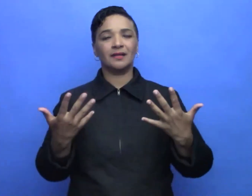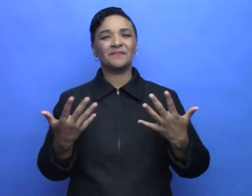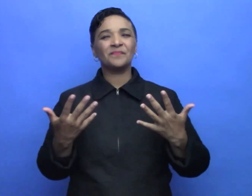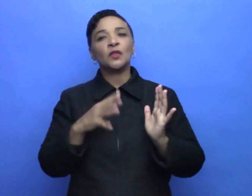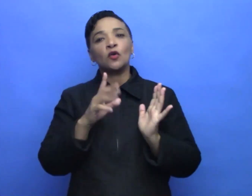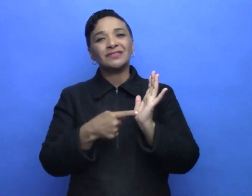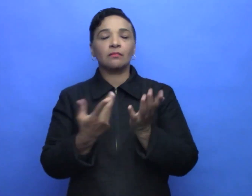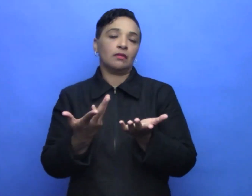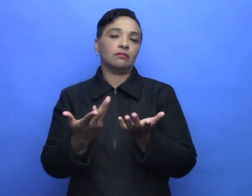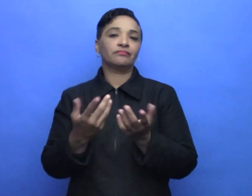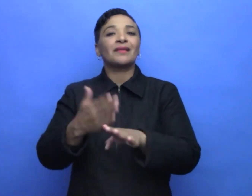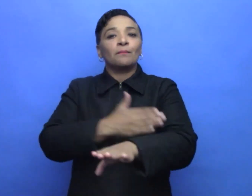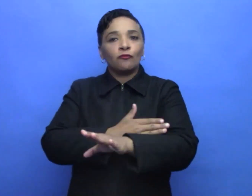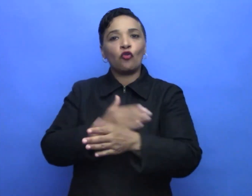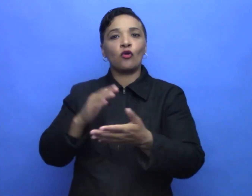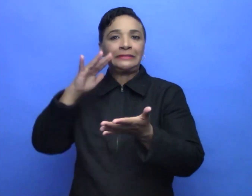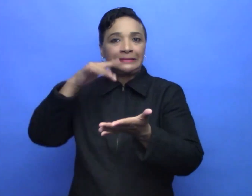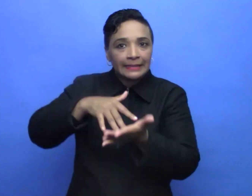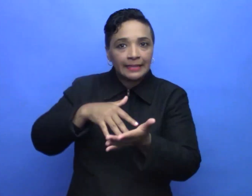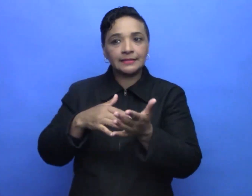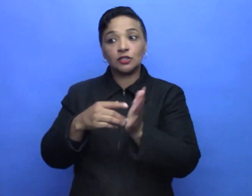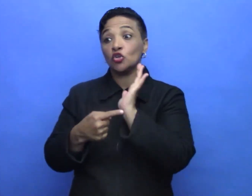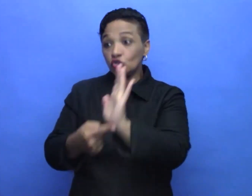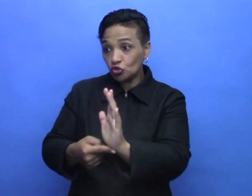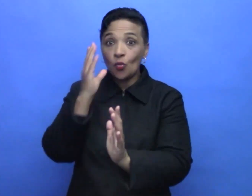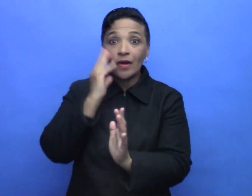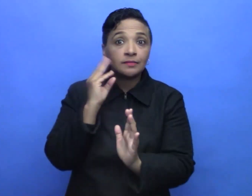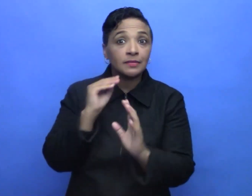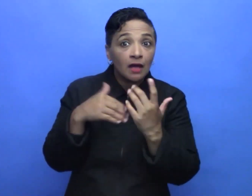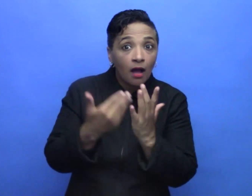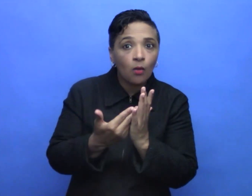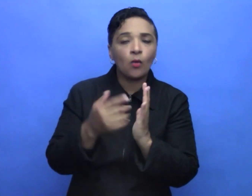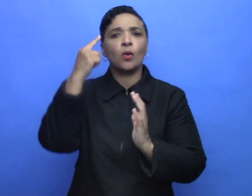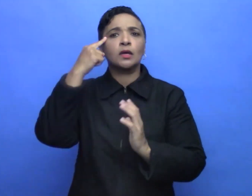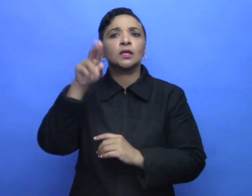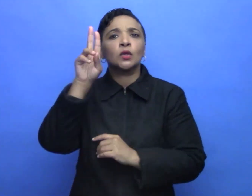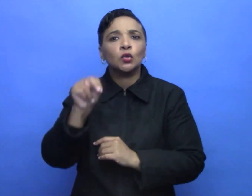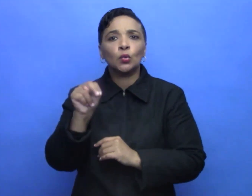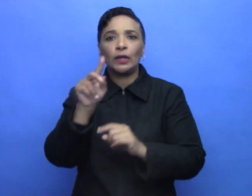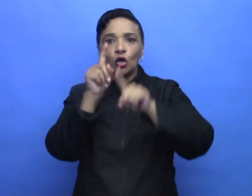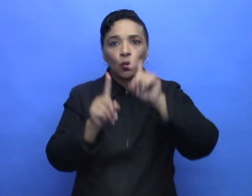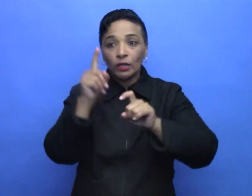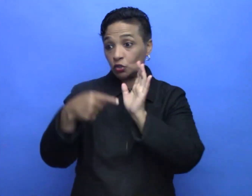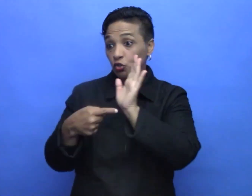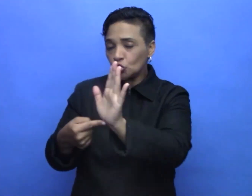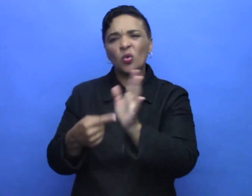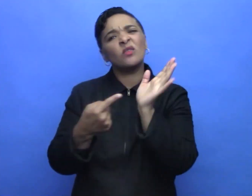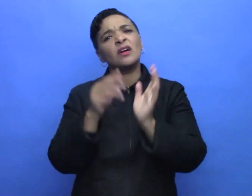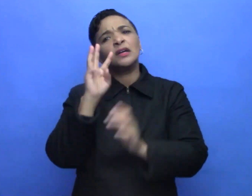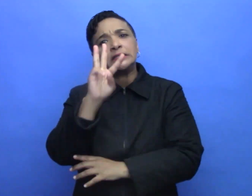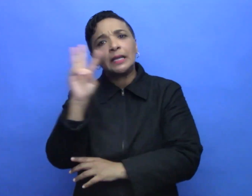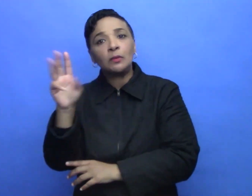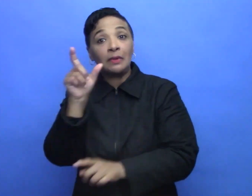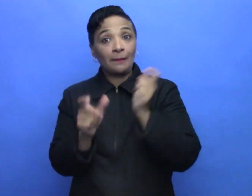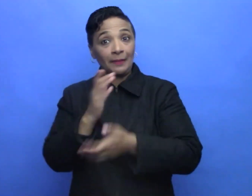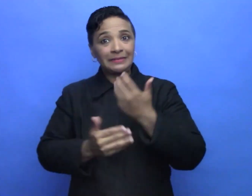exams or there were sample questions on the UN or a different organization's websites for people to try to be